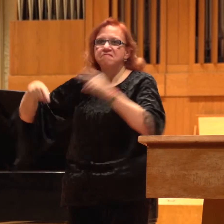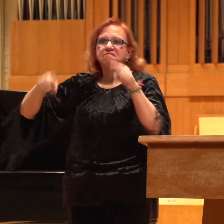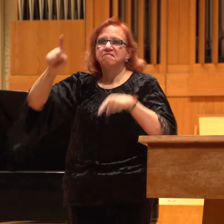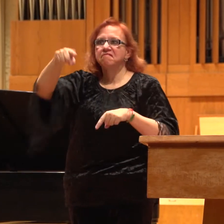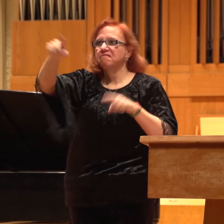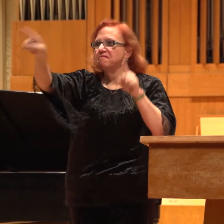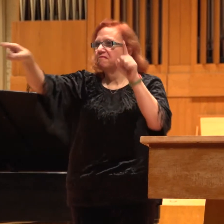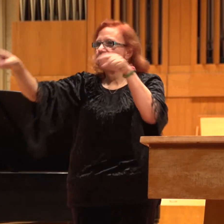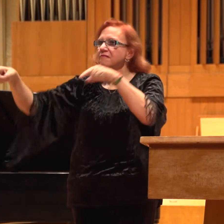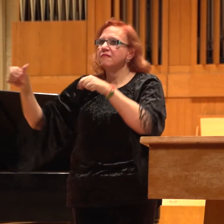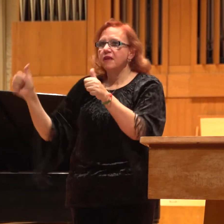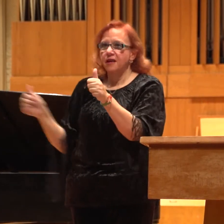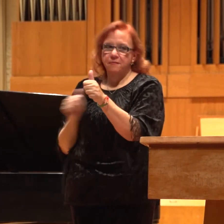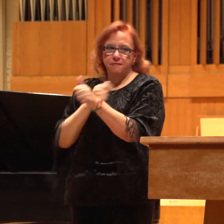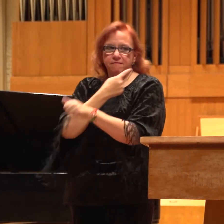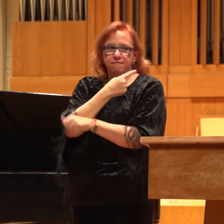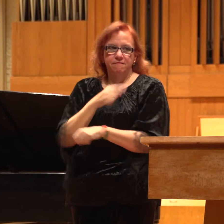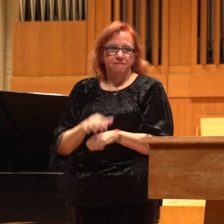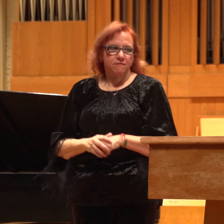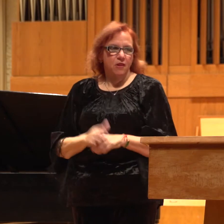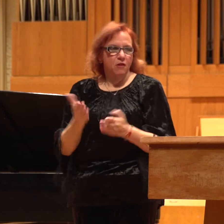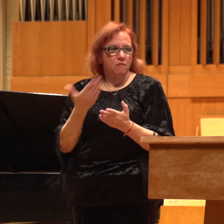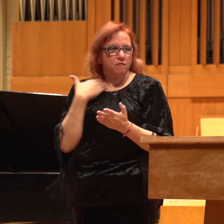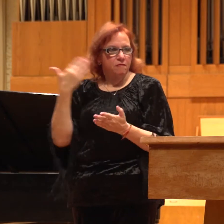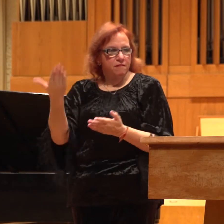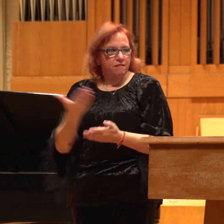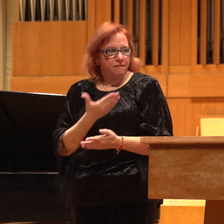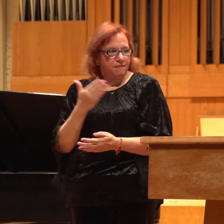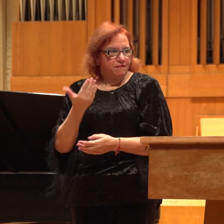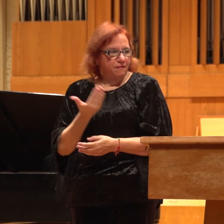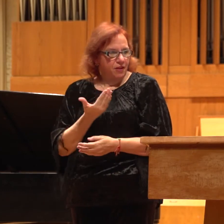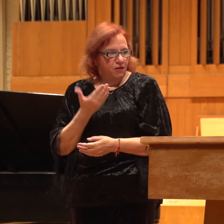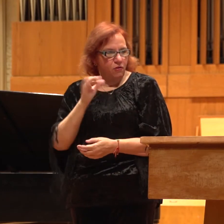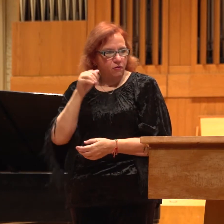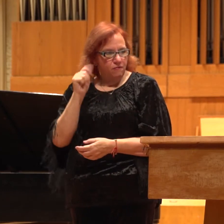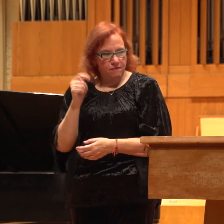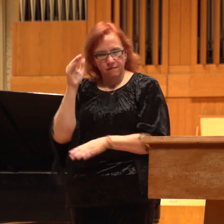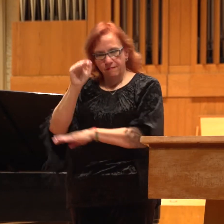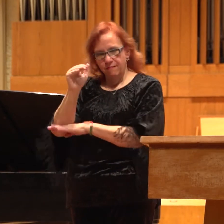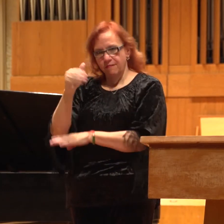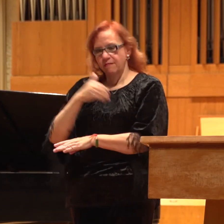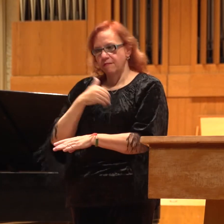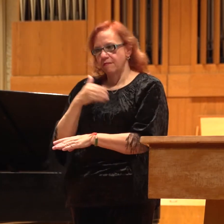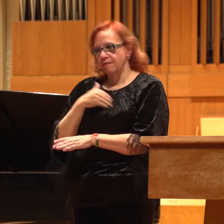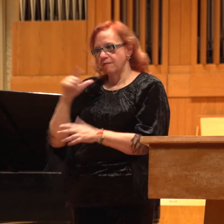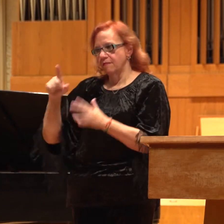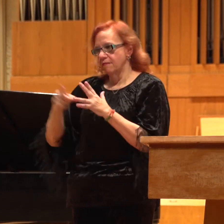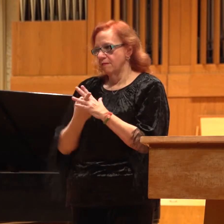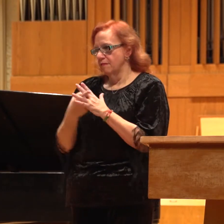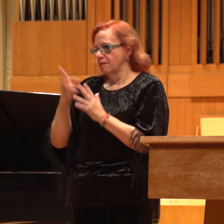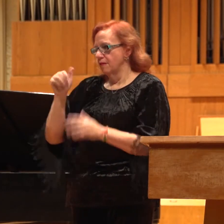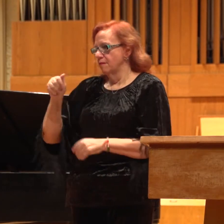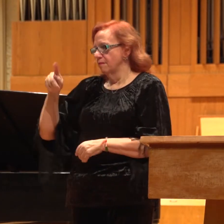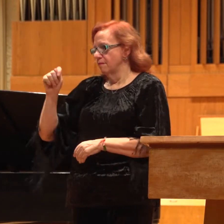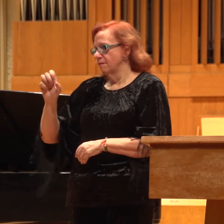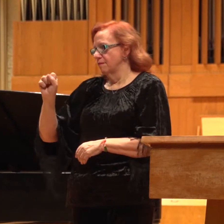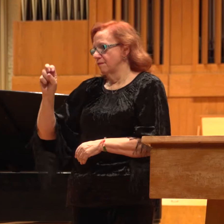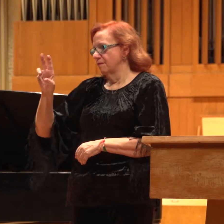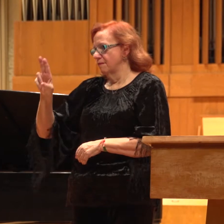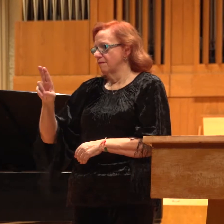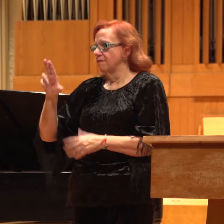the audience and backstage. Before I introduce our host for the evening, we have an opening act of an MTSU